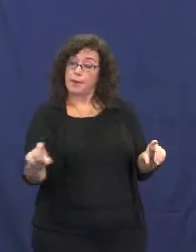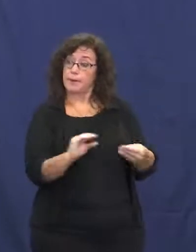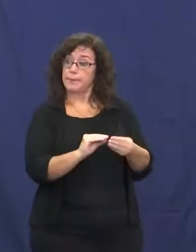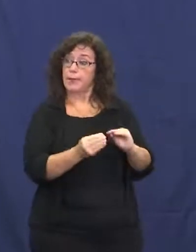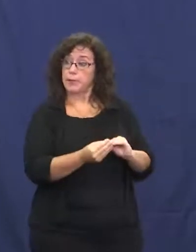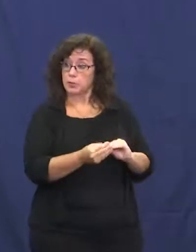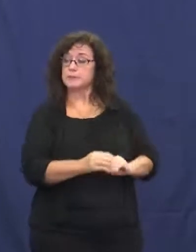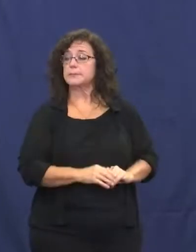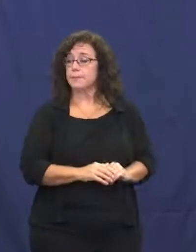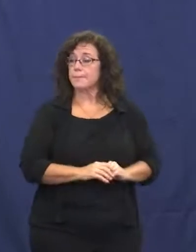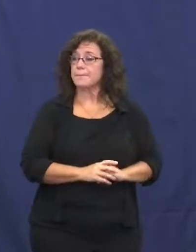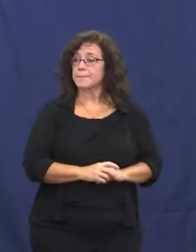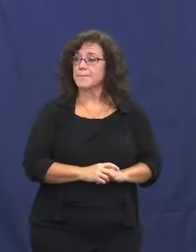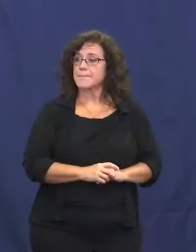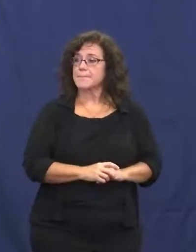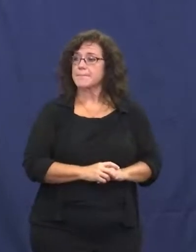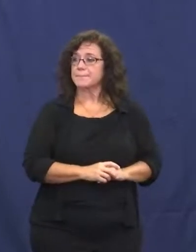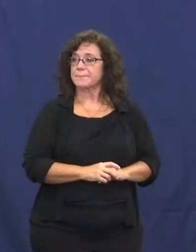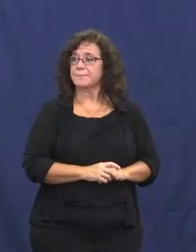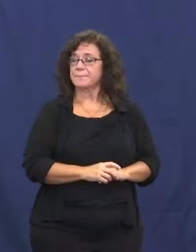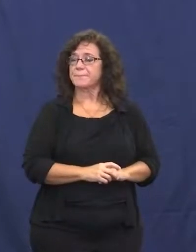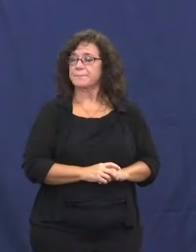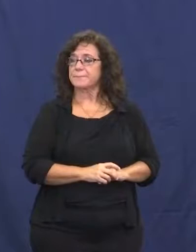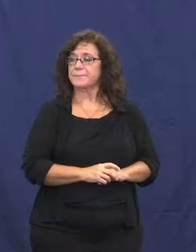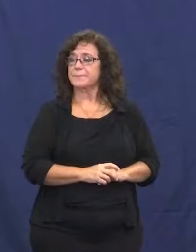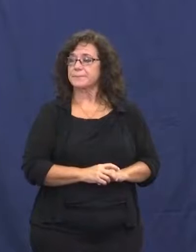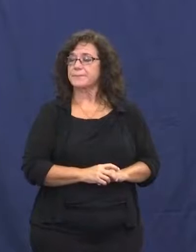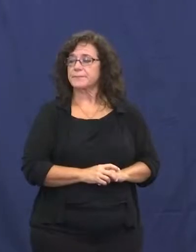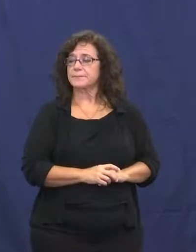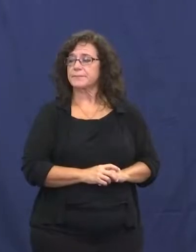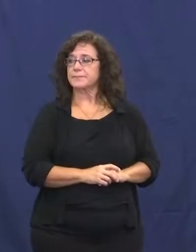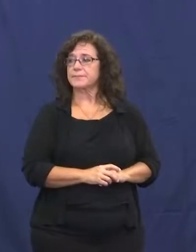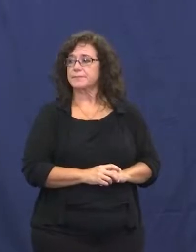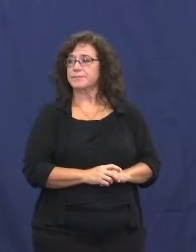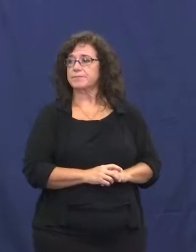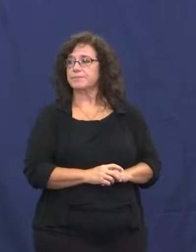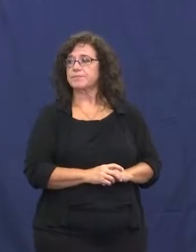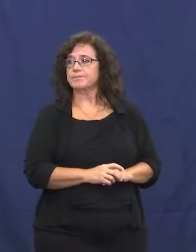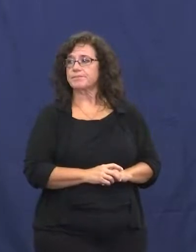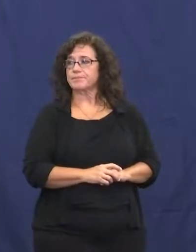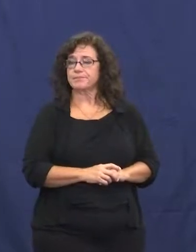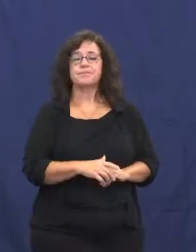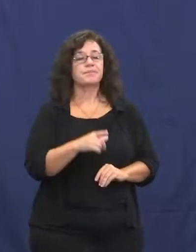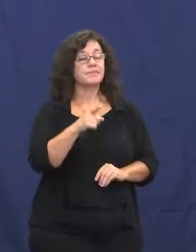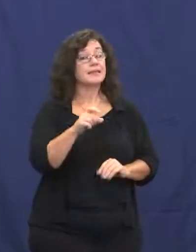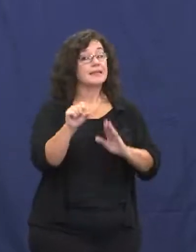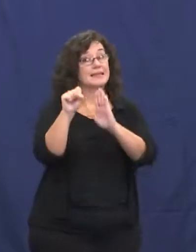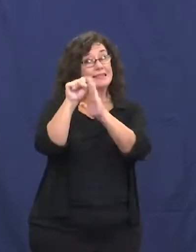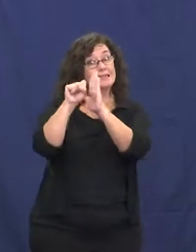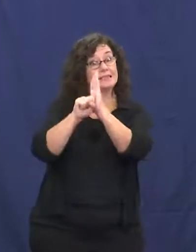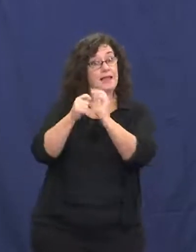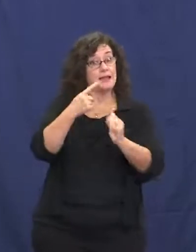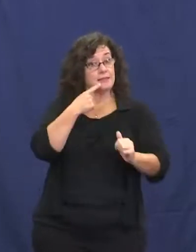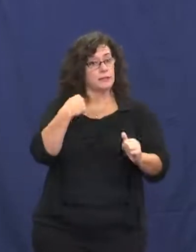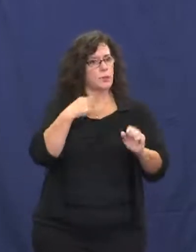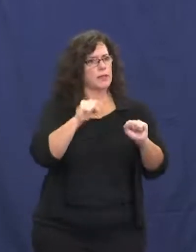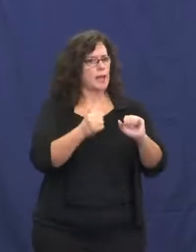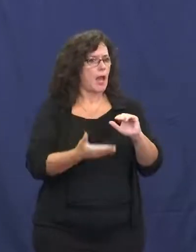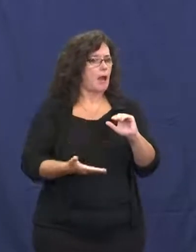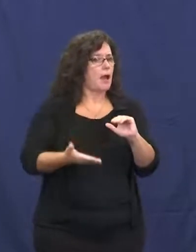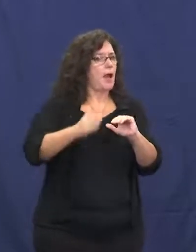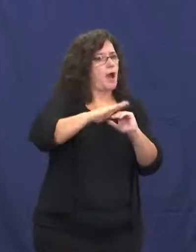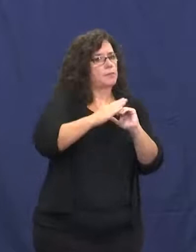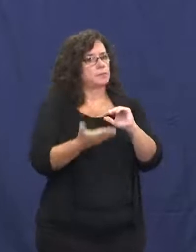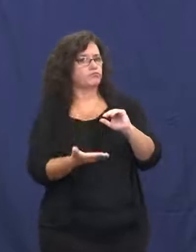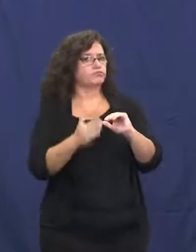allows counties to move, have an increase of up to 10% in terms of the